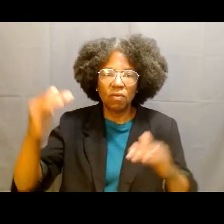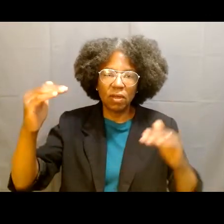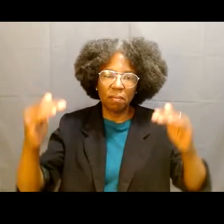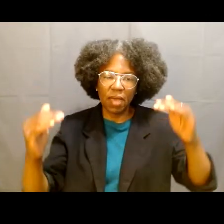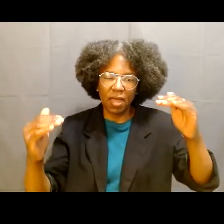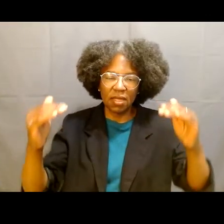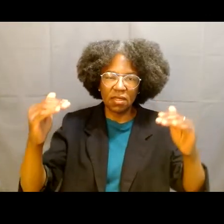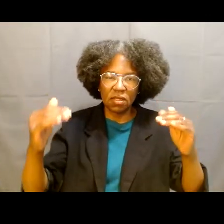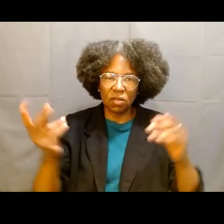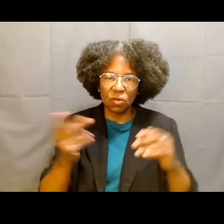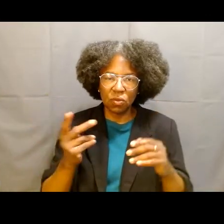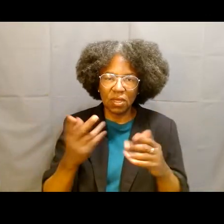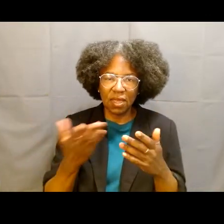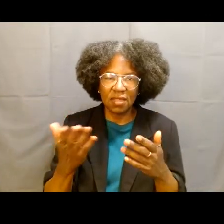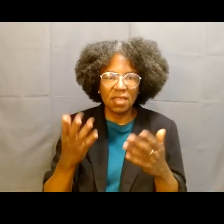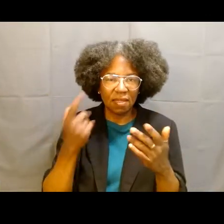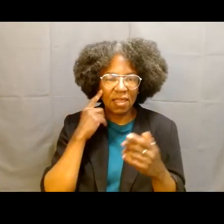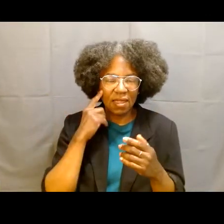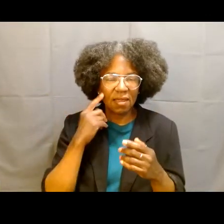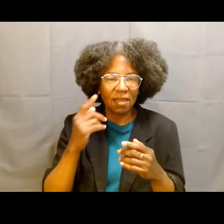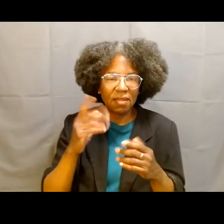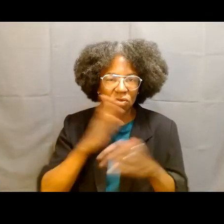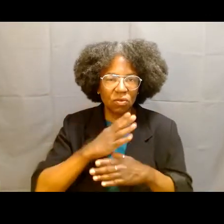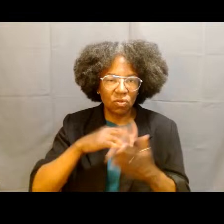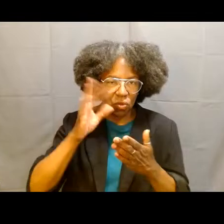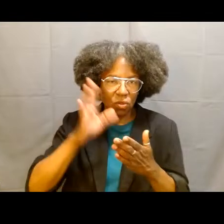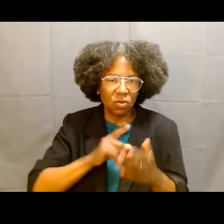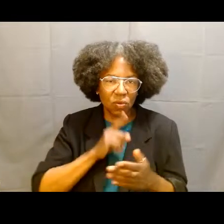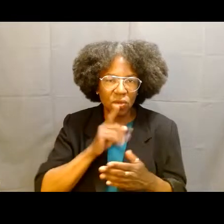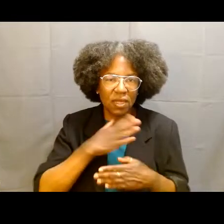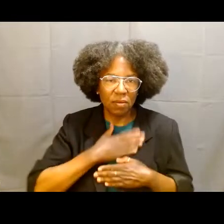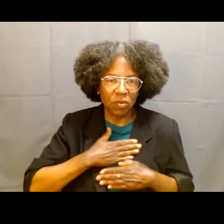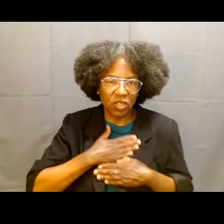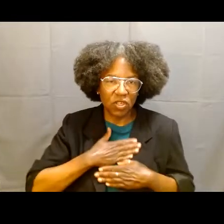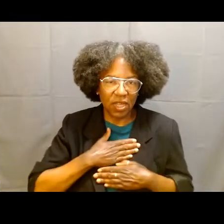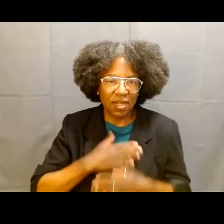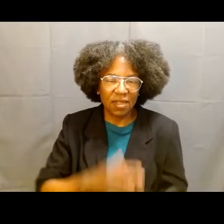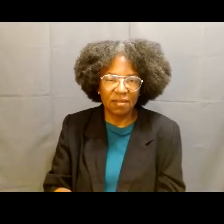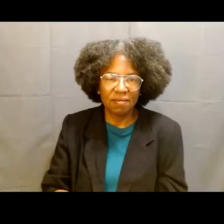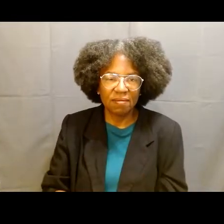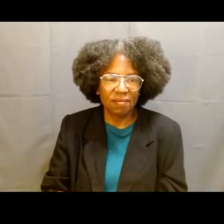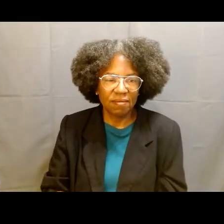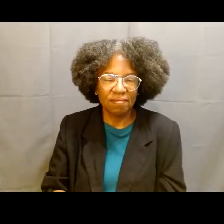students would really appreciate that. Thank you. Yeah.